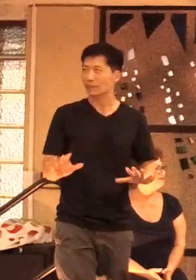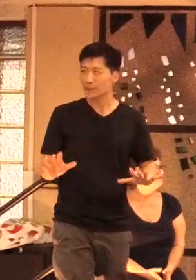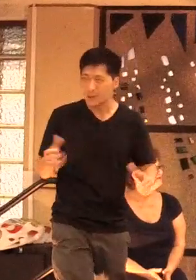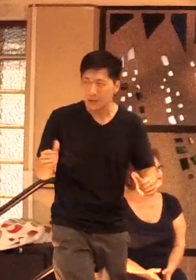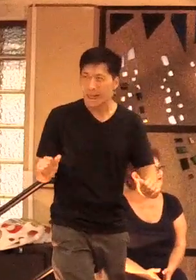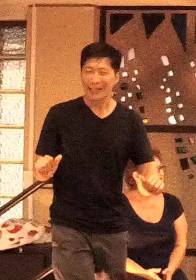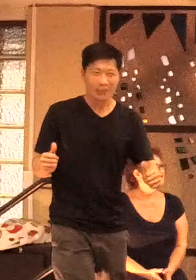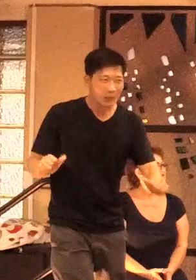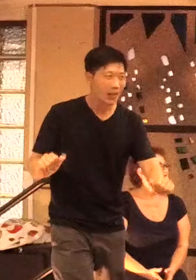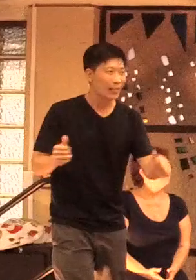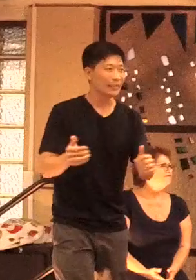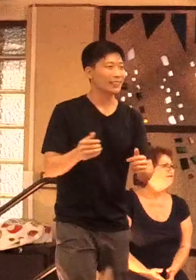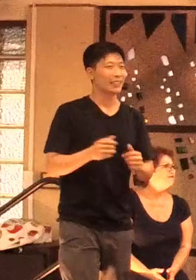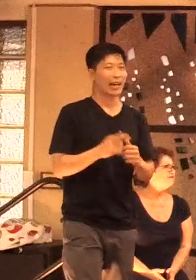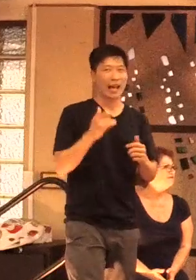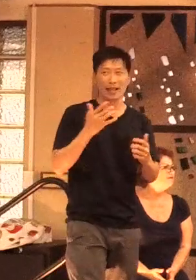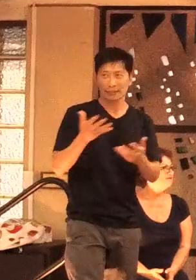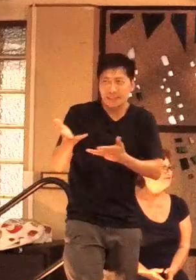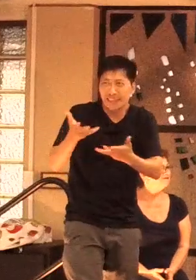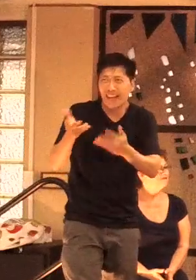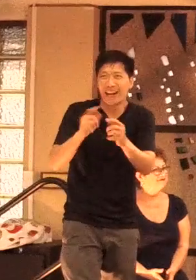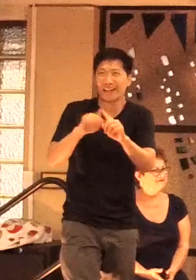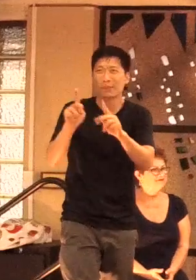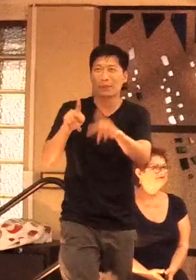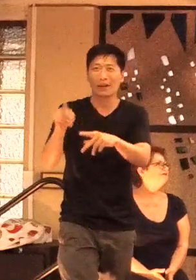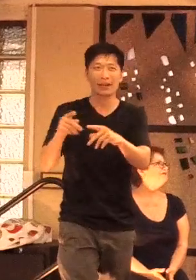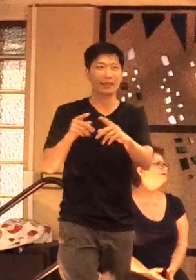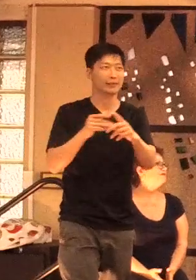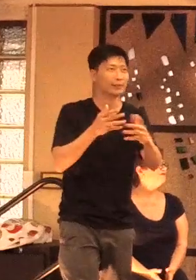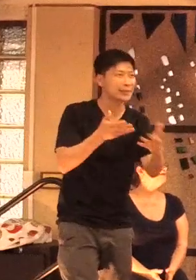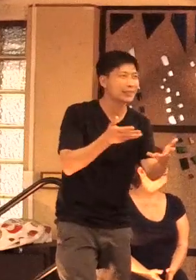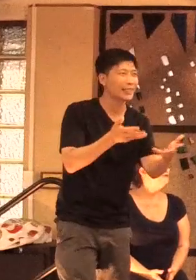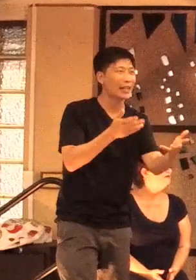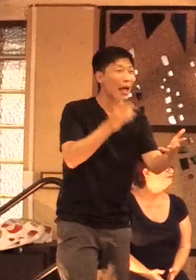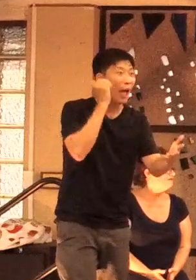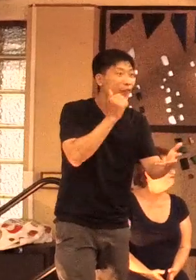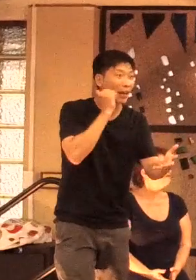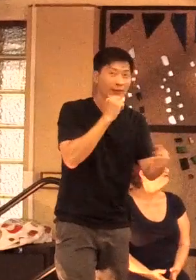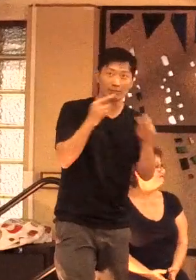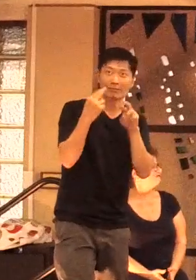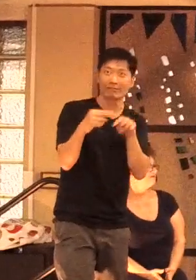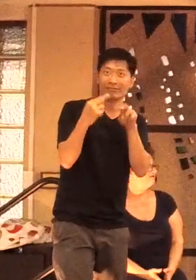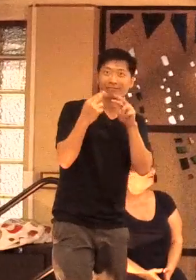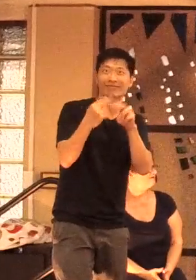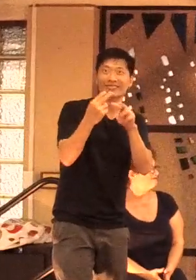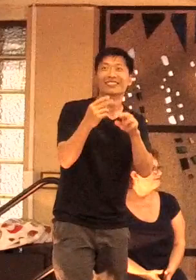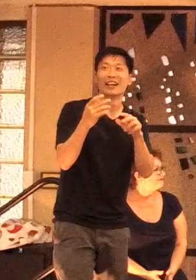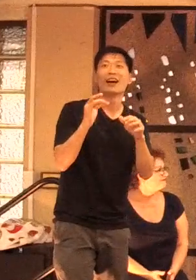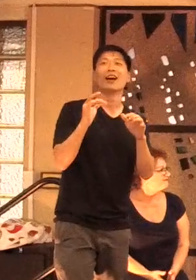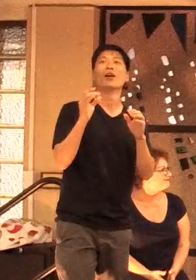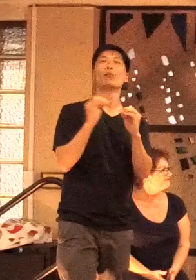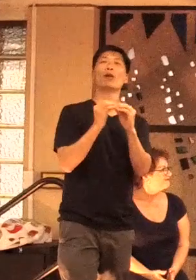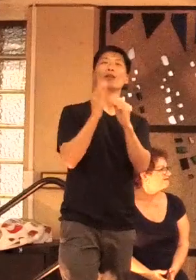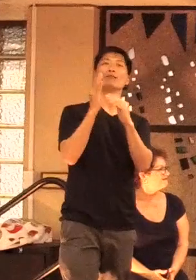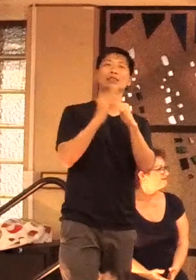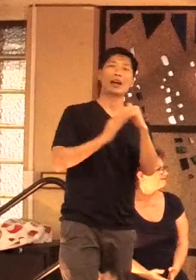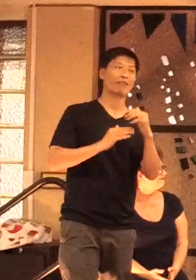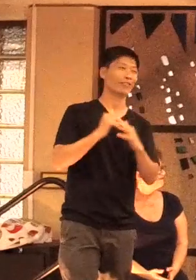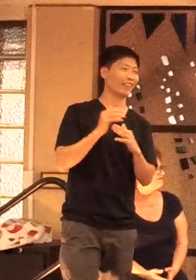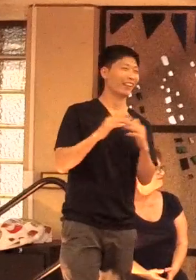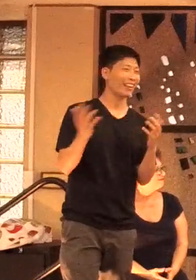and you have to like deal with other people, like seeing the same people like every day, and so like